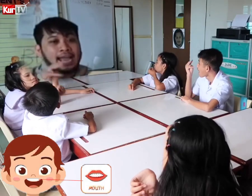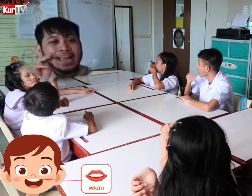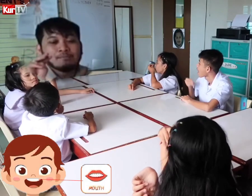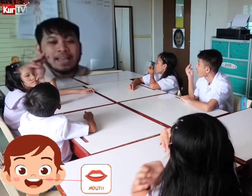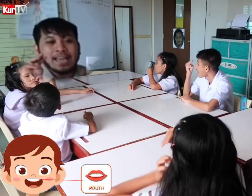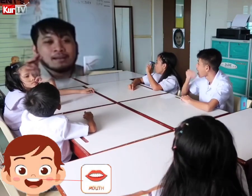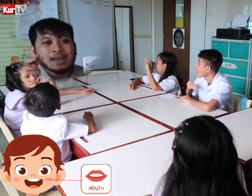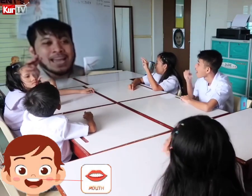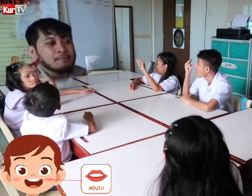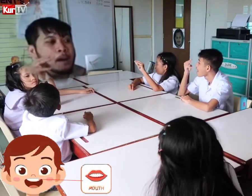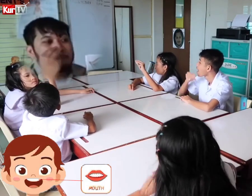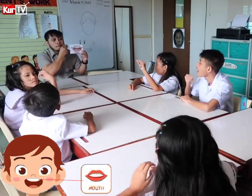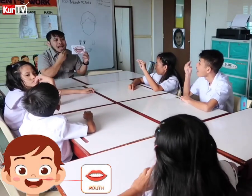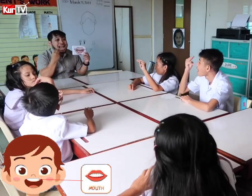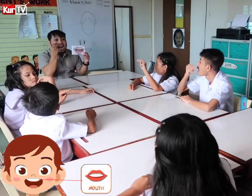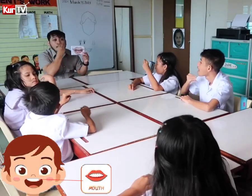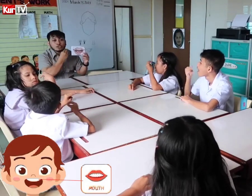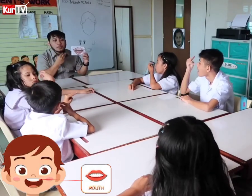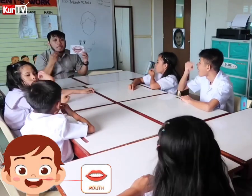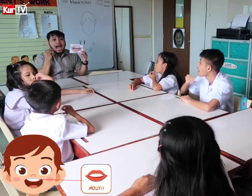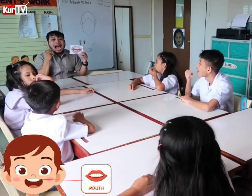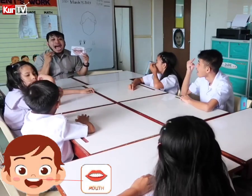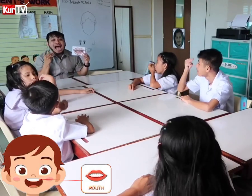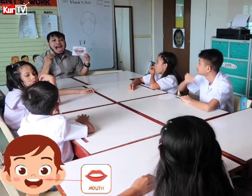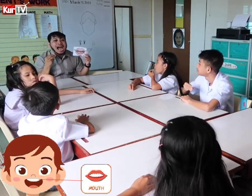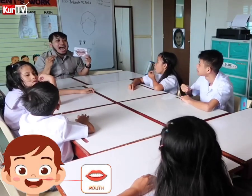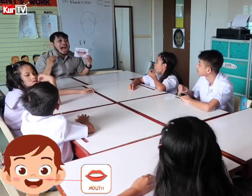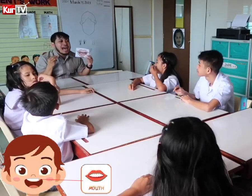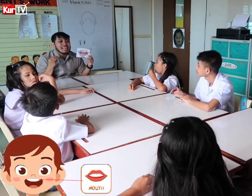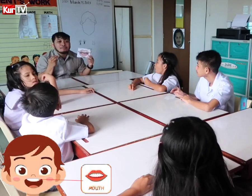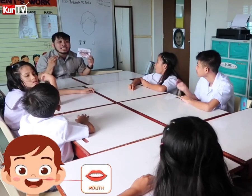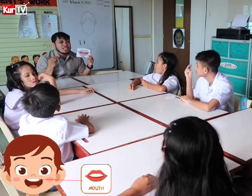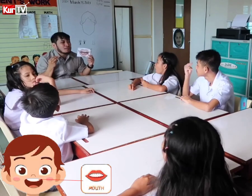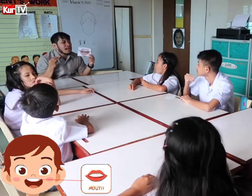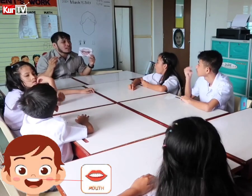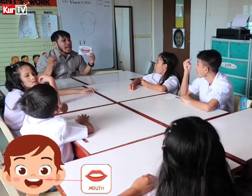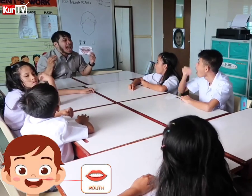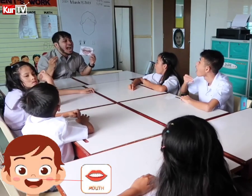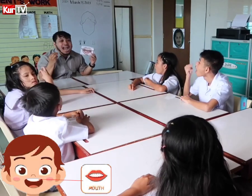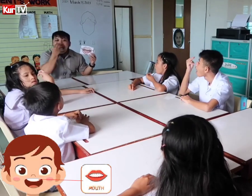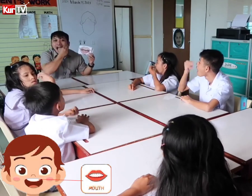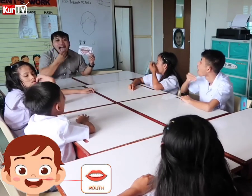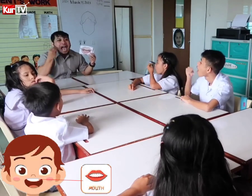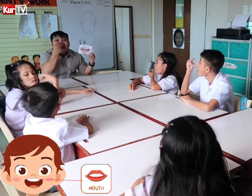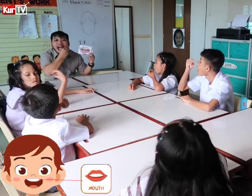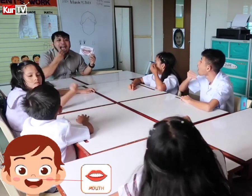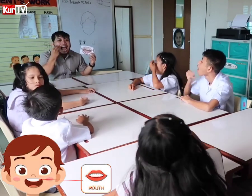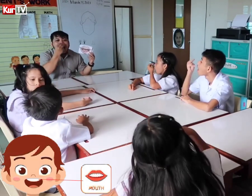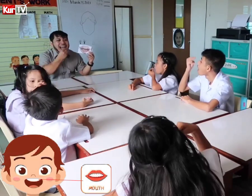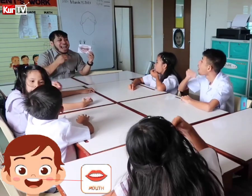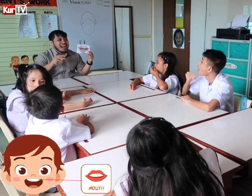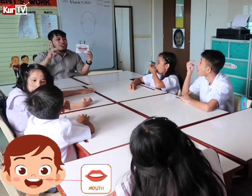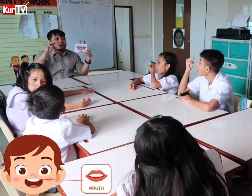M, M, M. Mouth. Ah. Ah. Let me see your mouth. Ah. Ah. Oh.